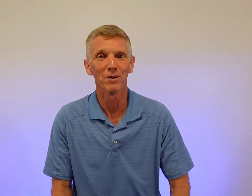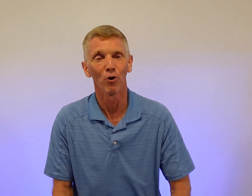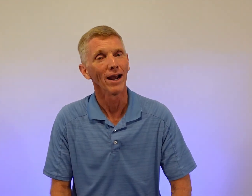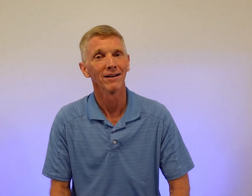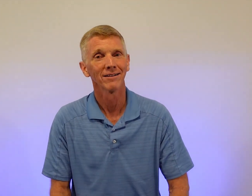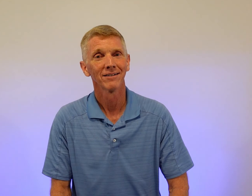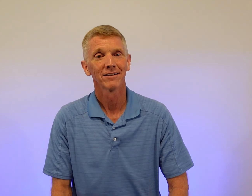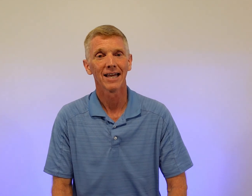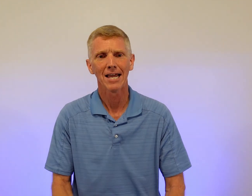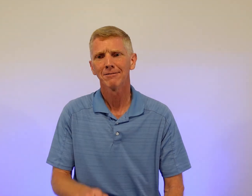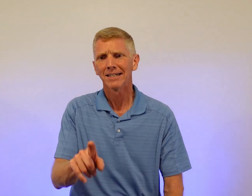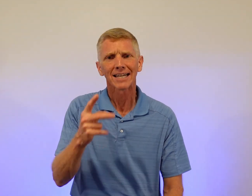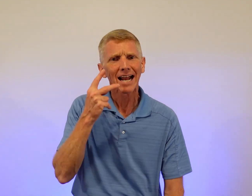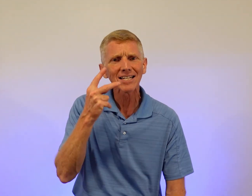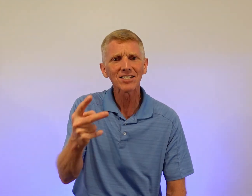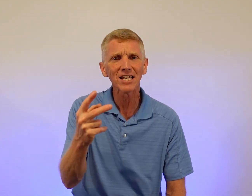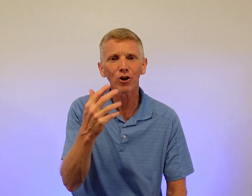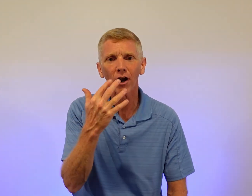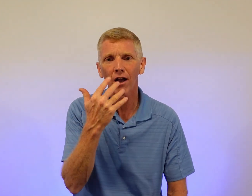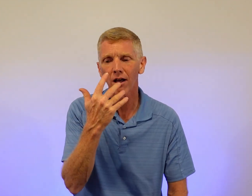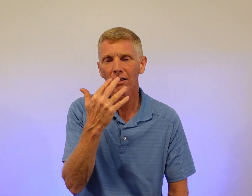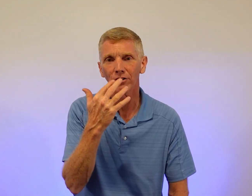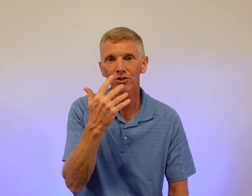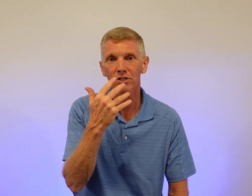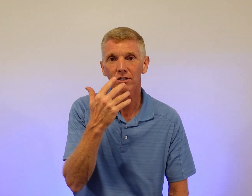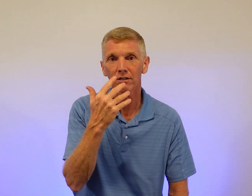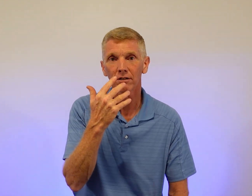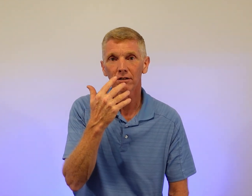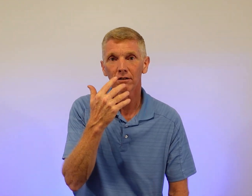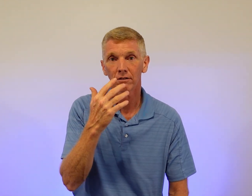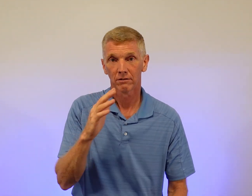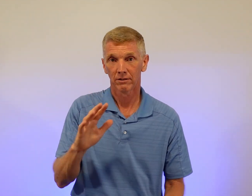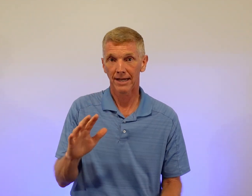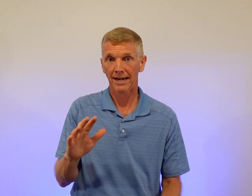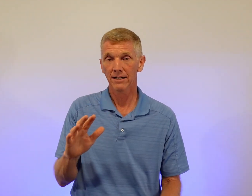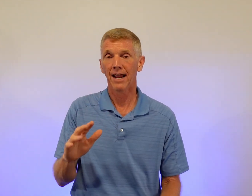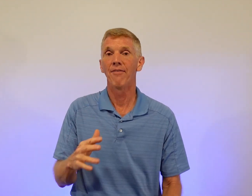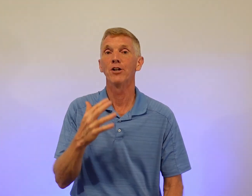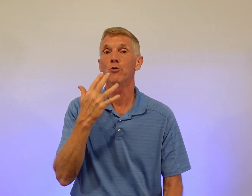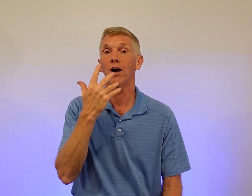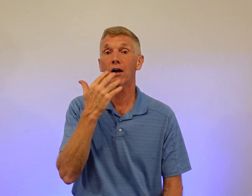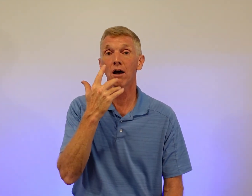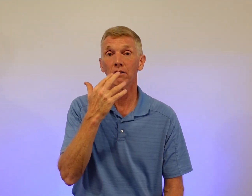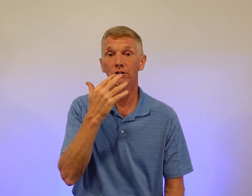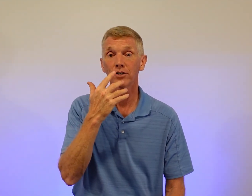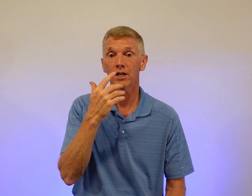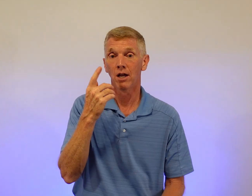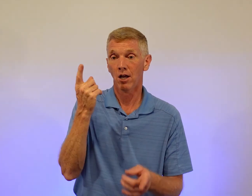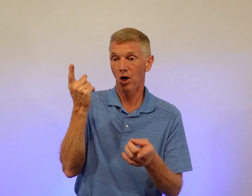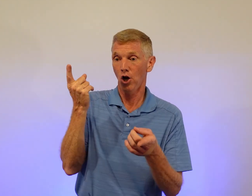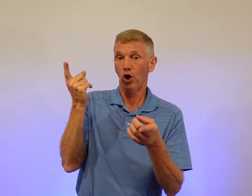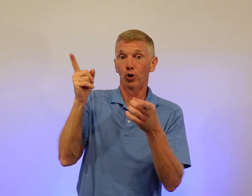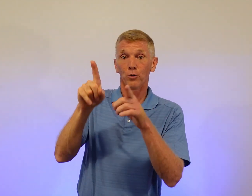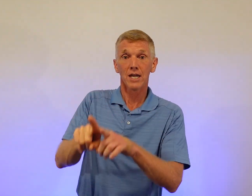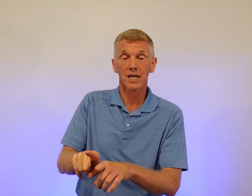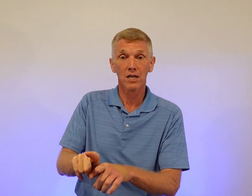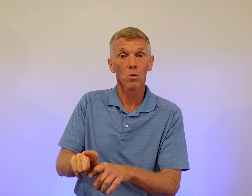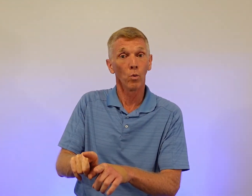bride. Okay? Can I see your colors? Got it? And then do the colors agree